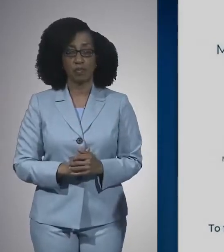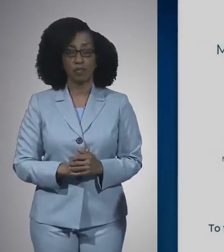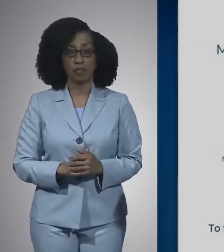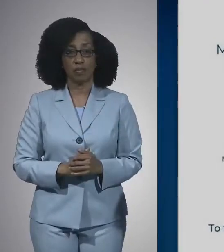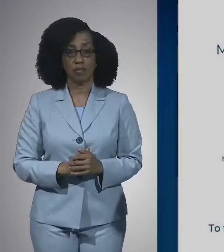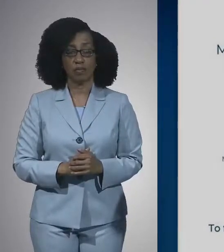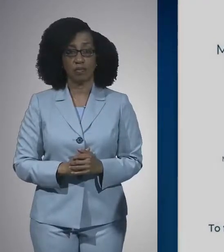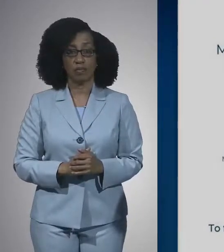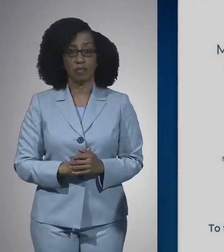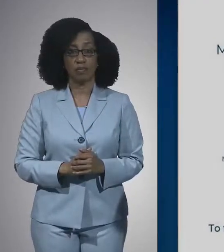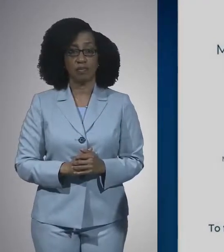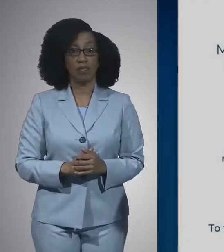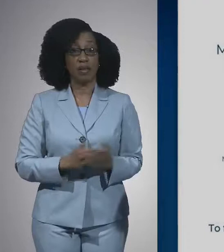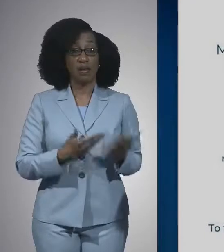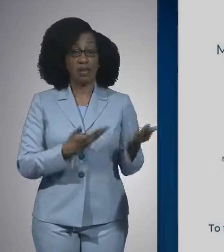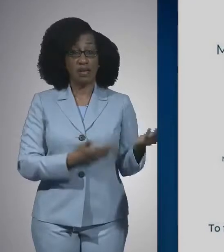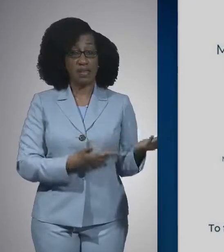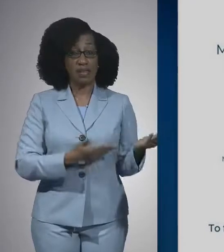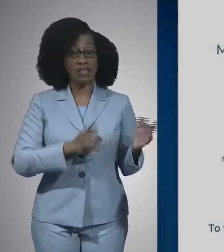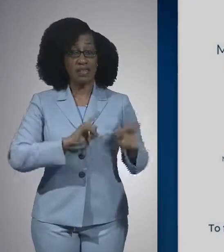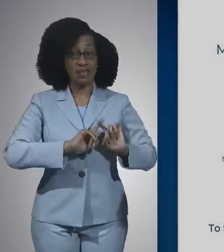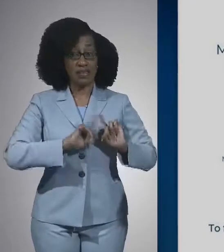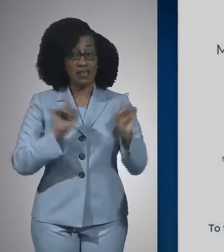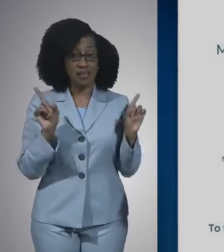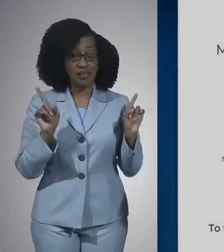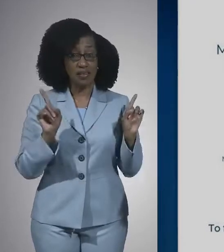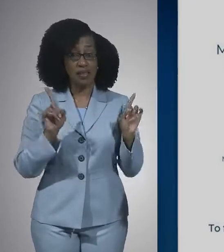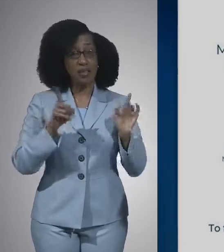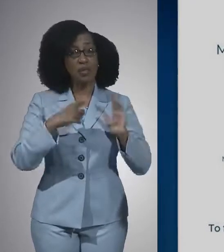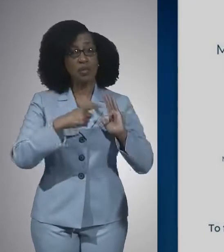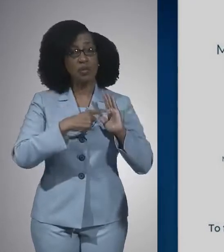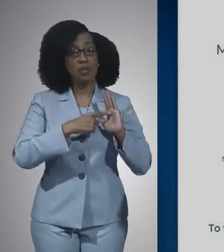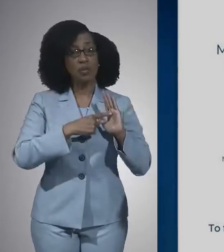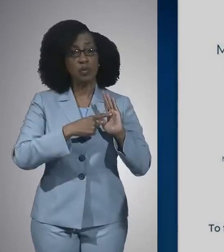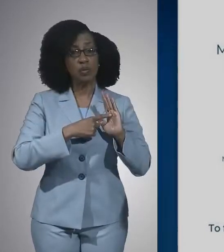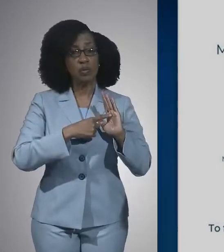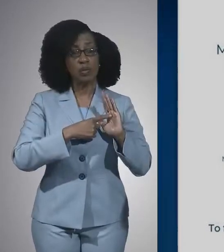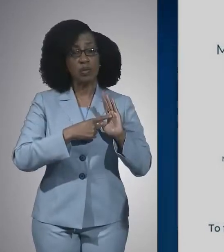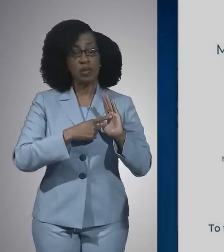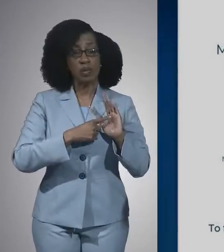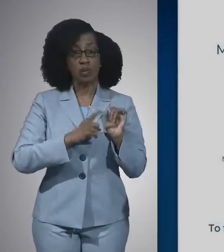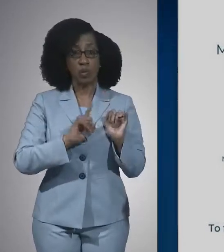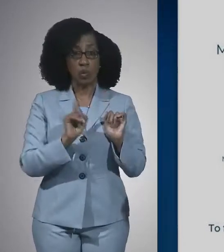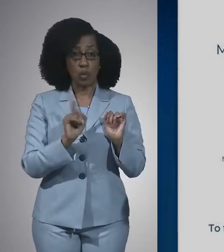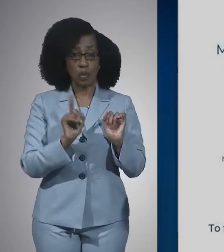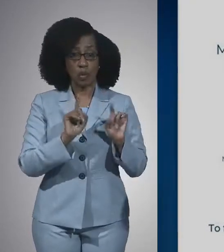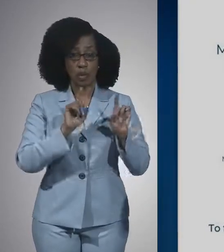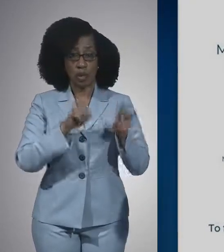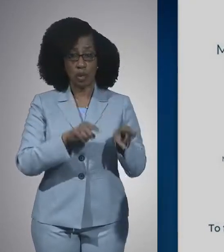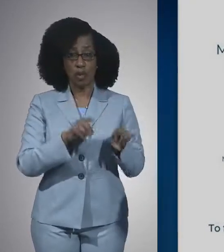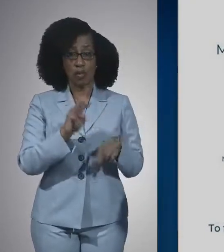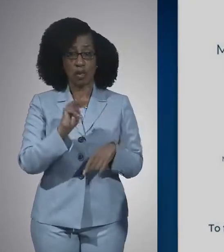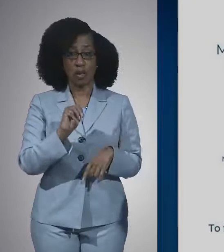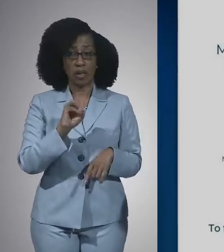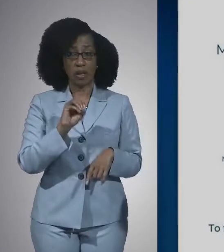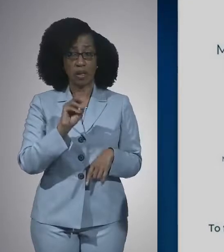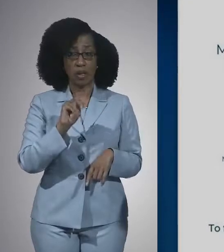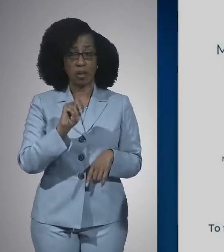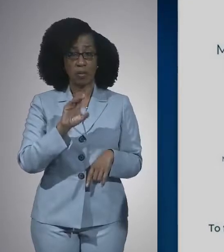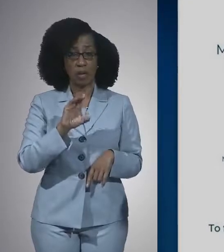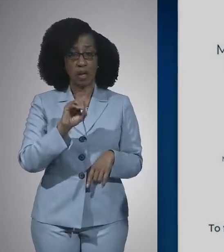And this slide is different in that it shows some of the places where you can receive a monoclonal antibody